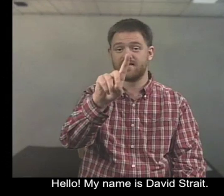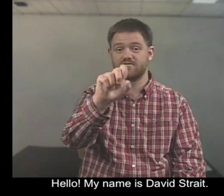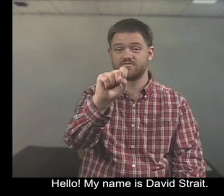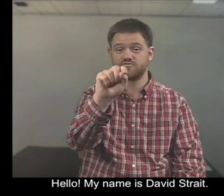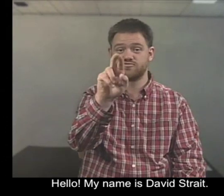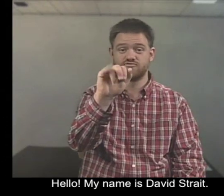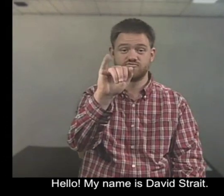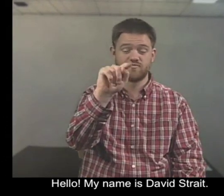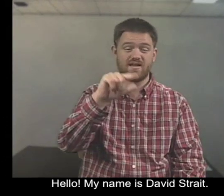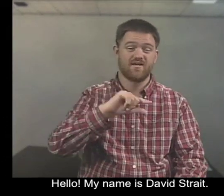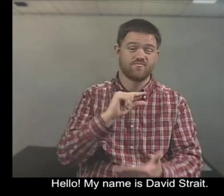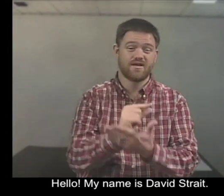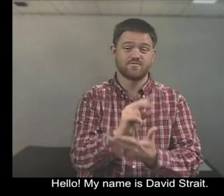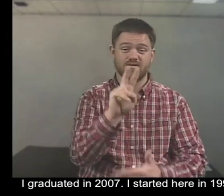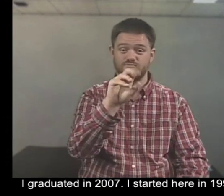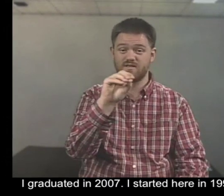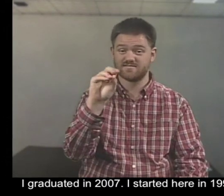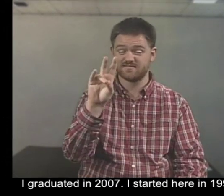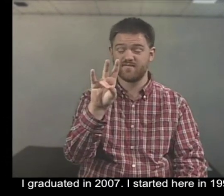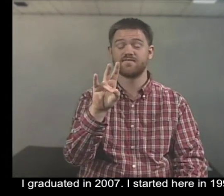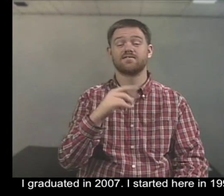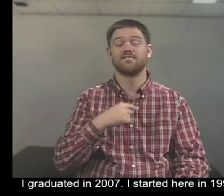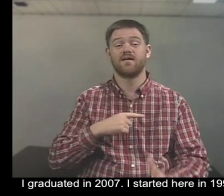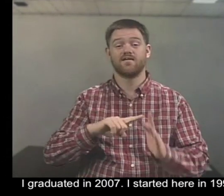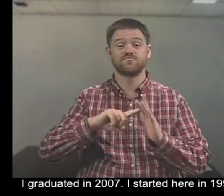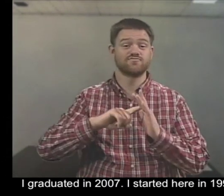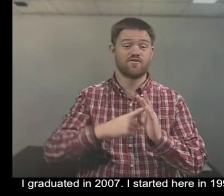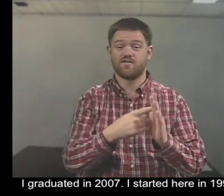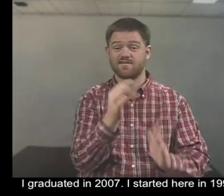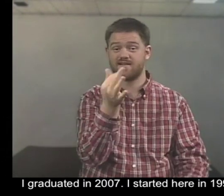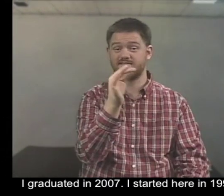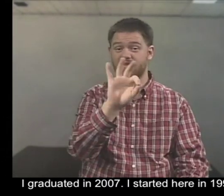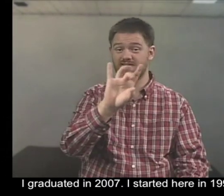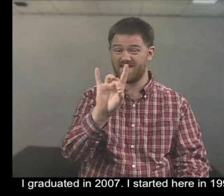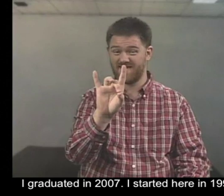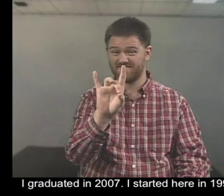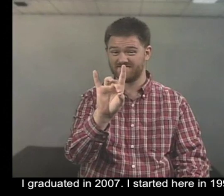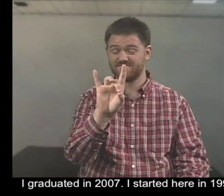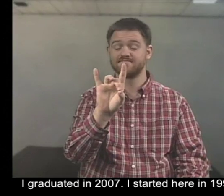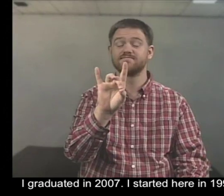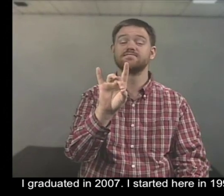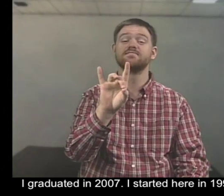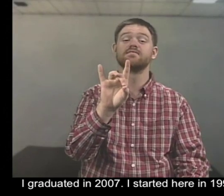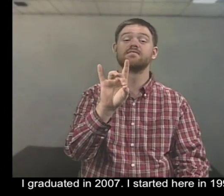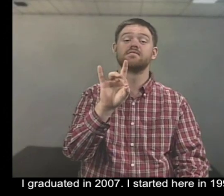David Straight, and I graduated in 2007. I started here in